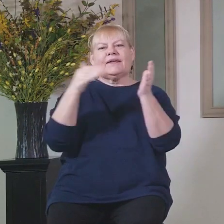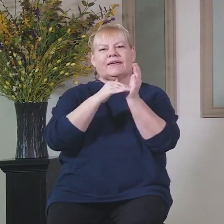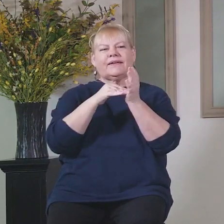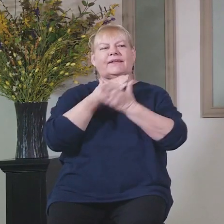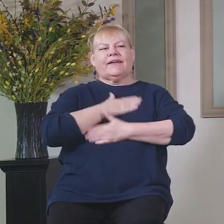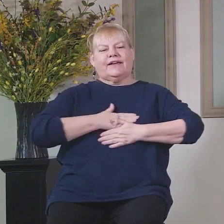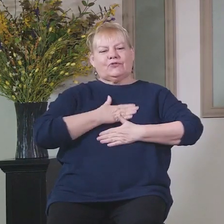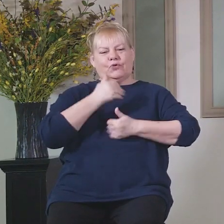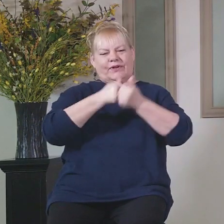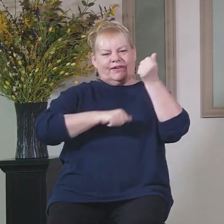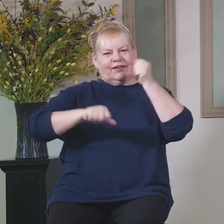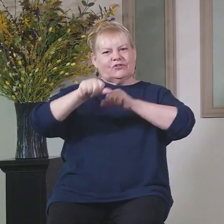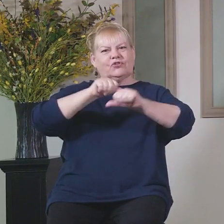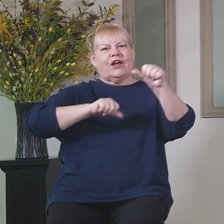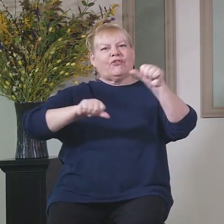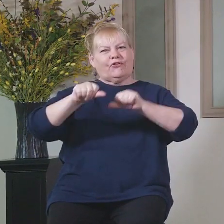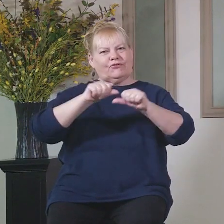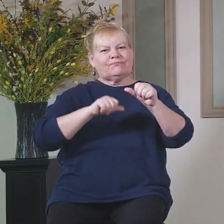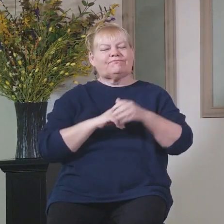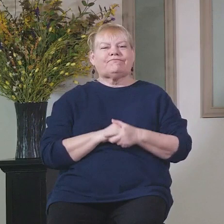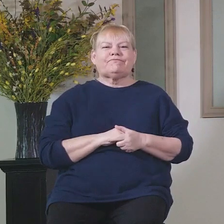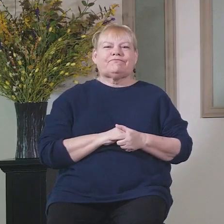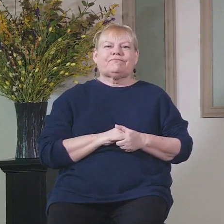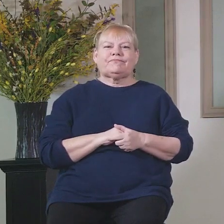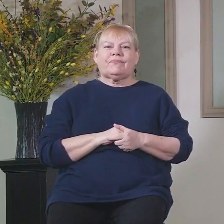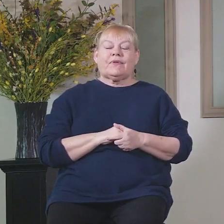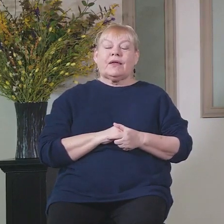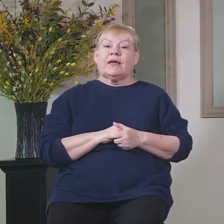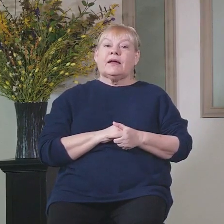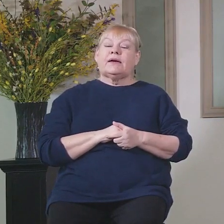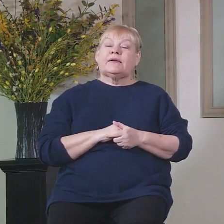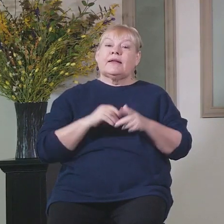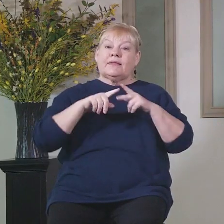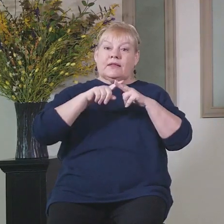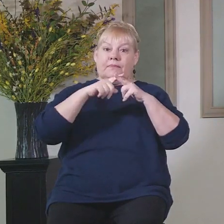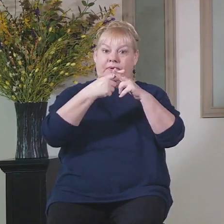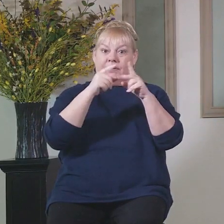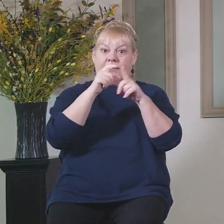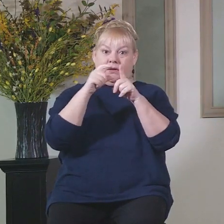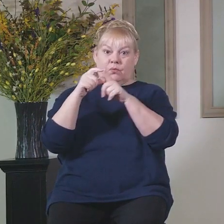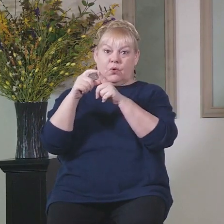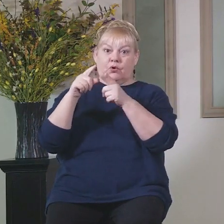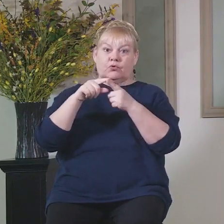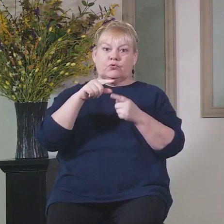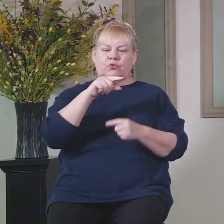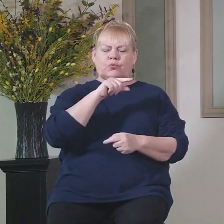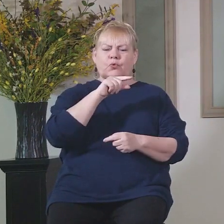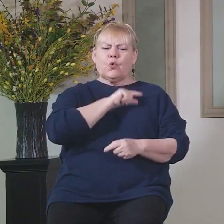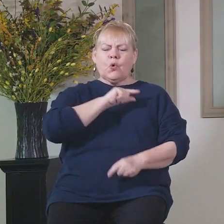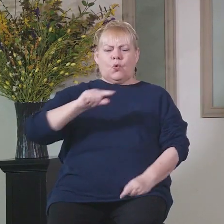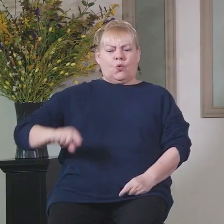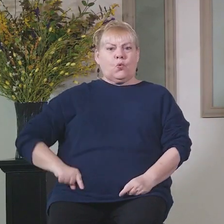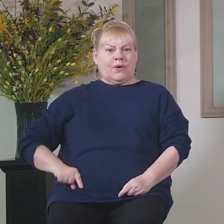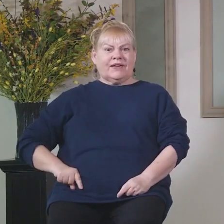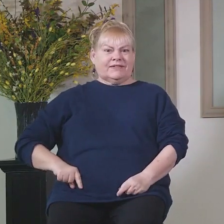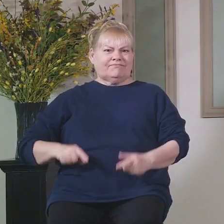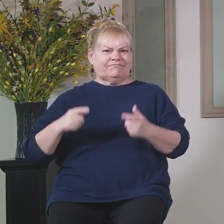one another's company. That's right. In the opening words to Queen's biggest hit